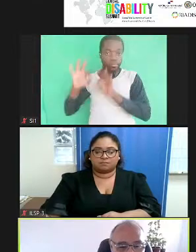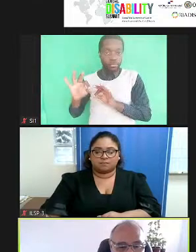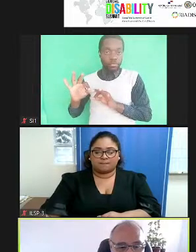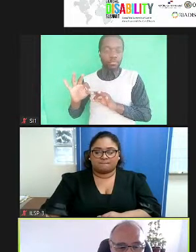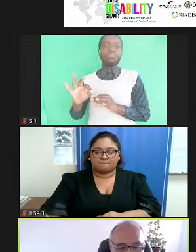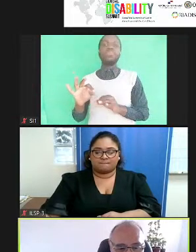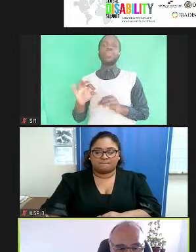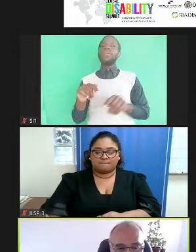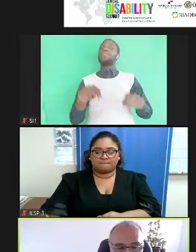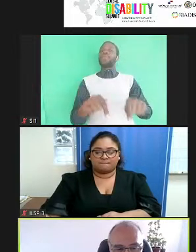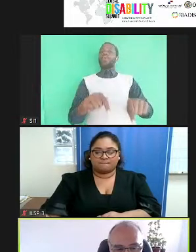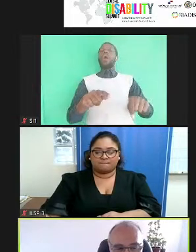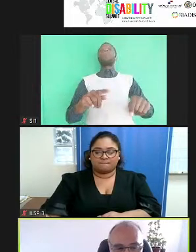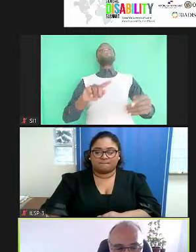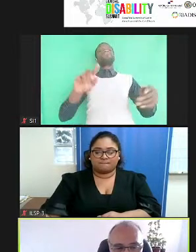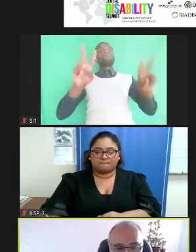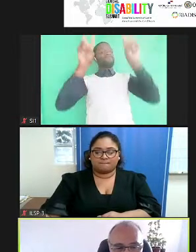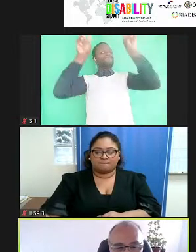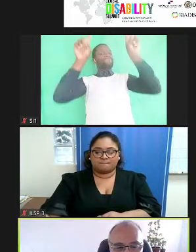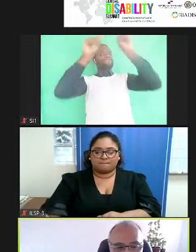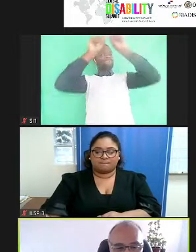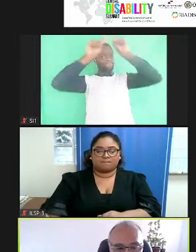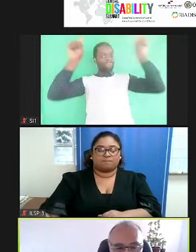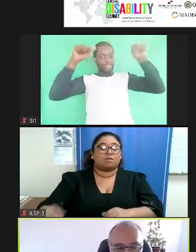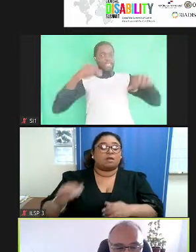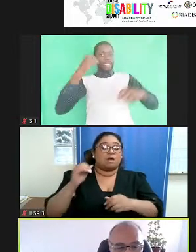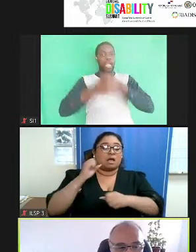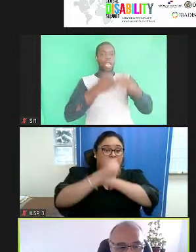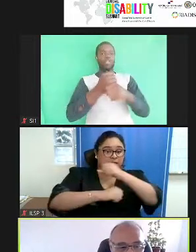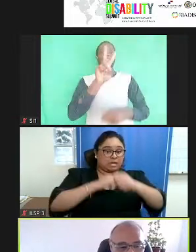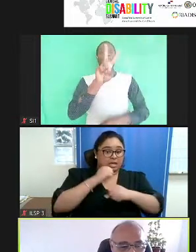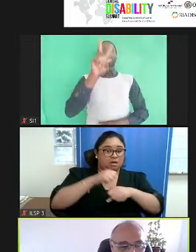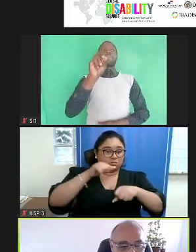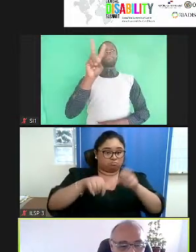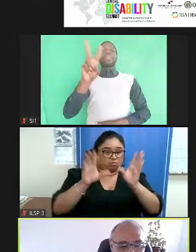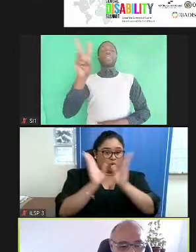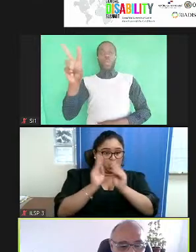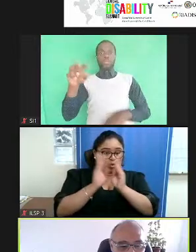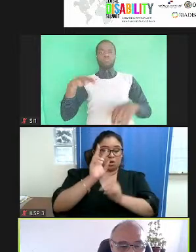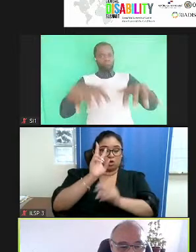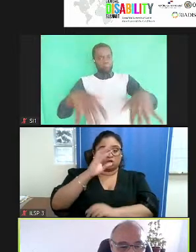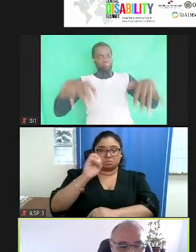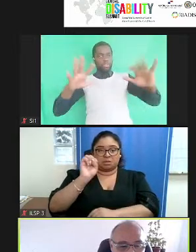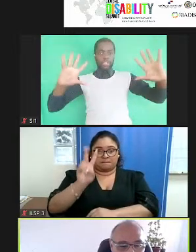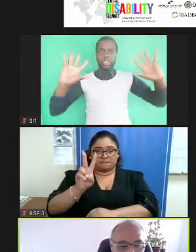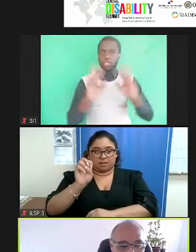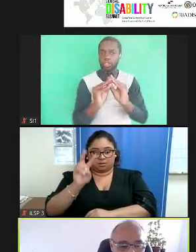in the framework of the global disability summit of 2022